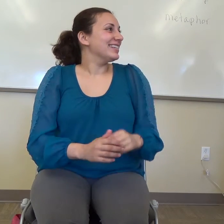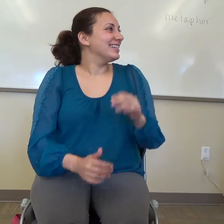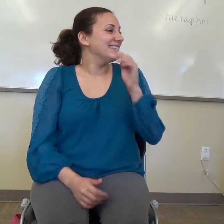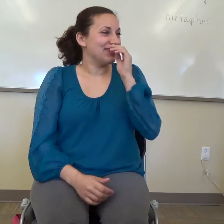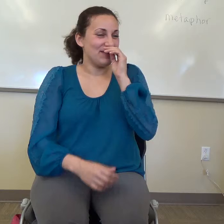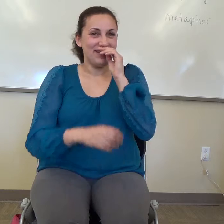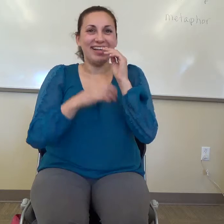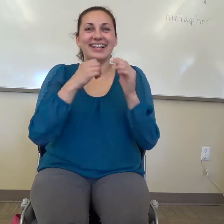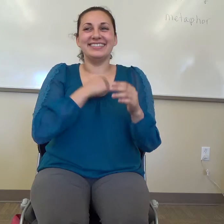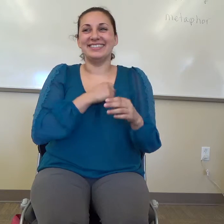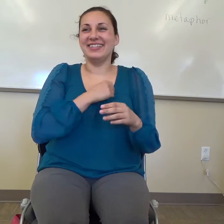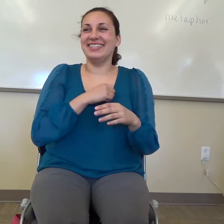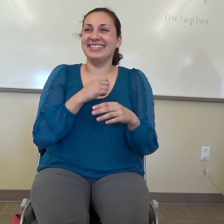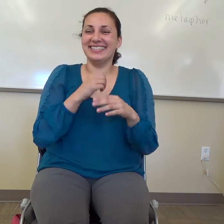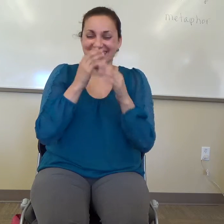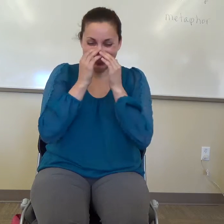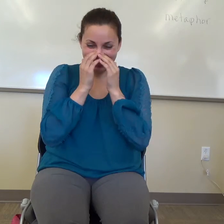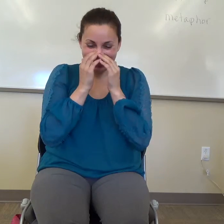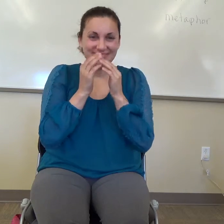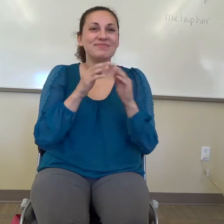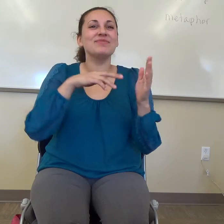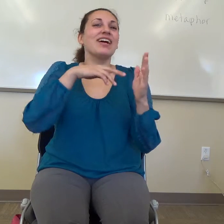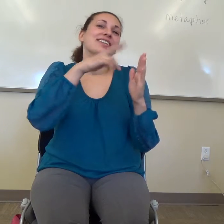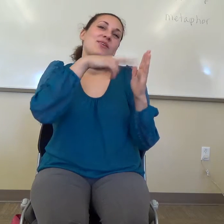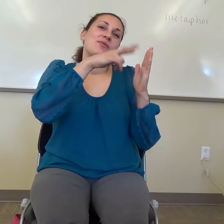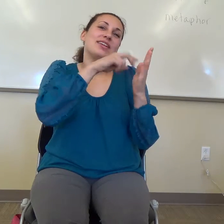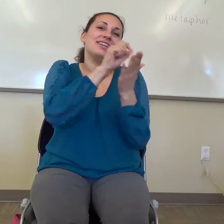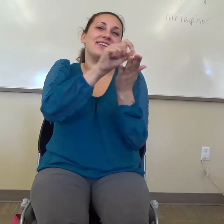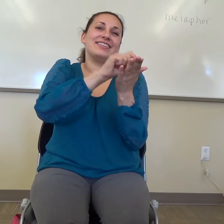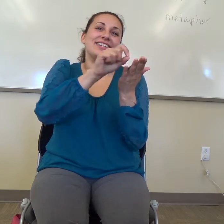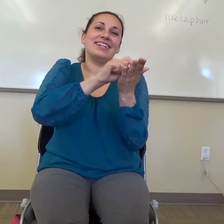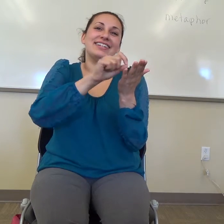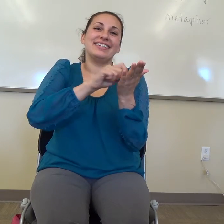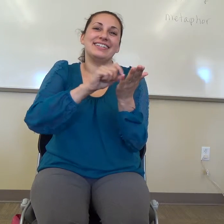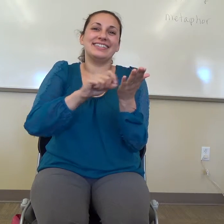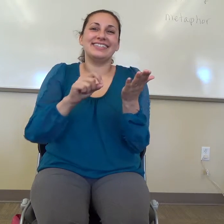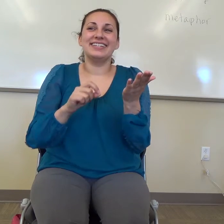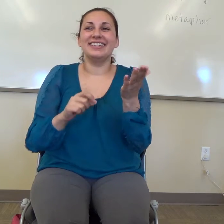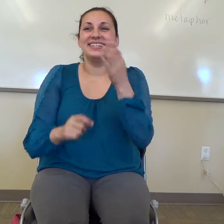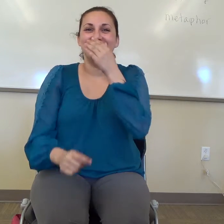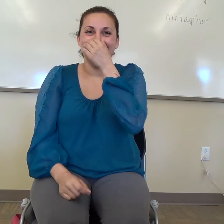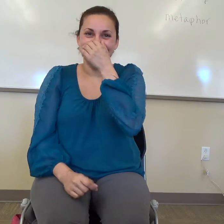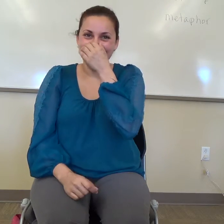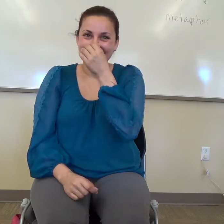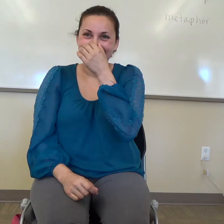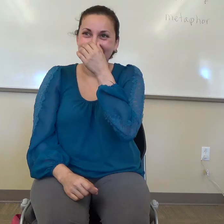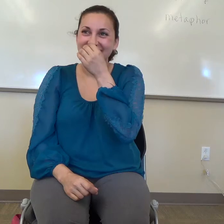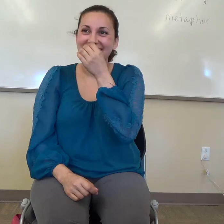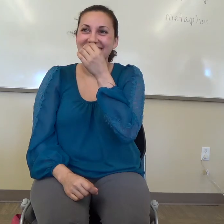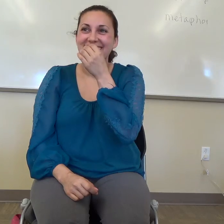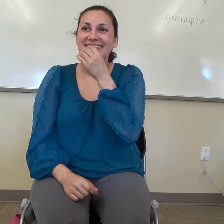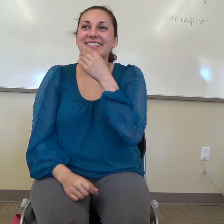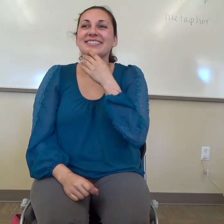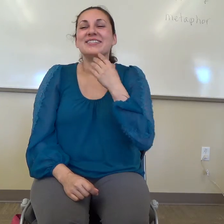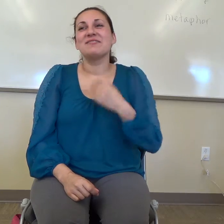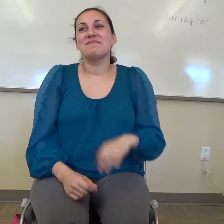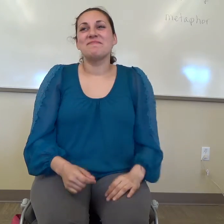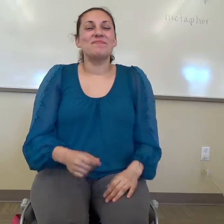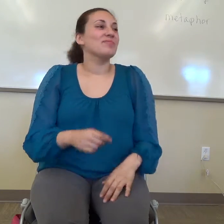reading and writing. And if you have that homework and you'd like to work on that too and turn it back